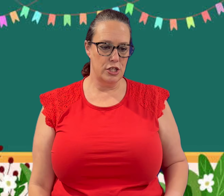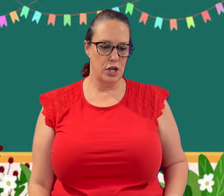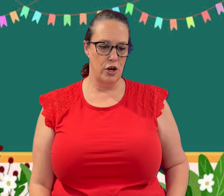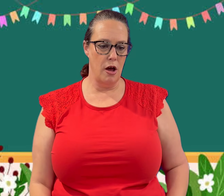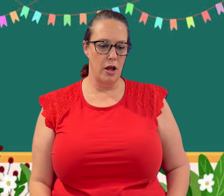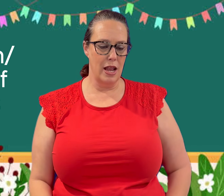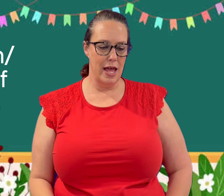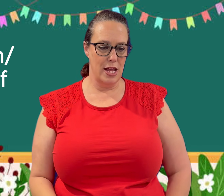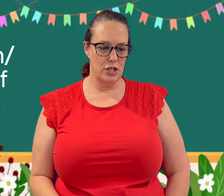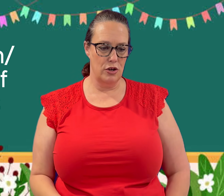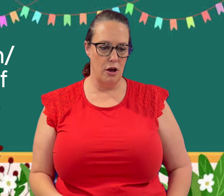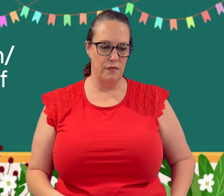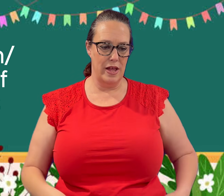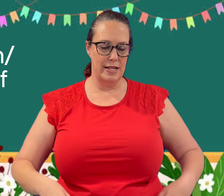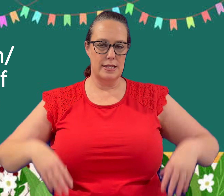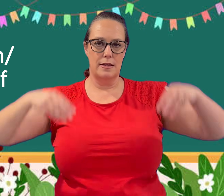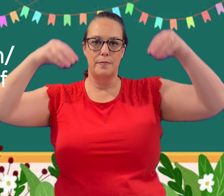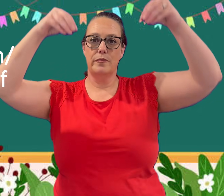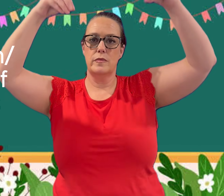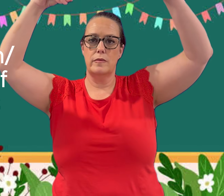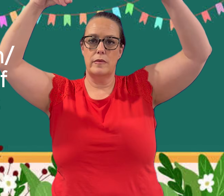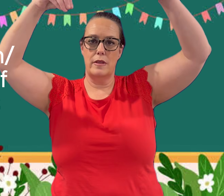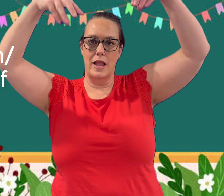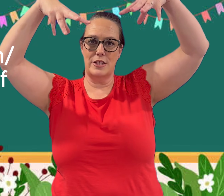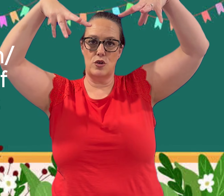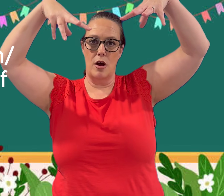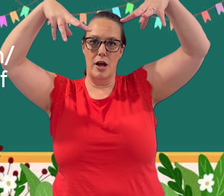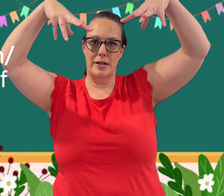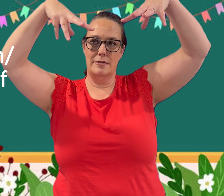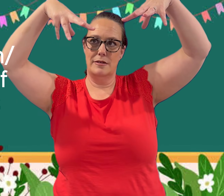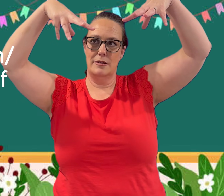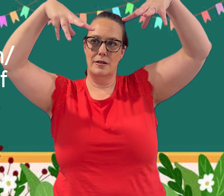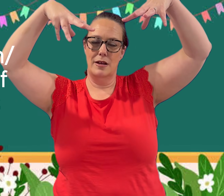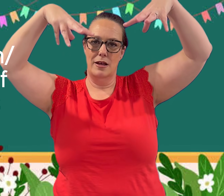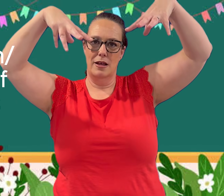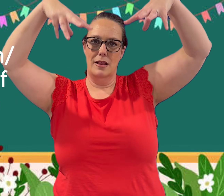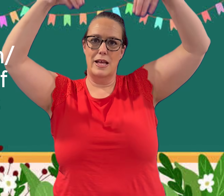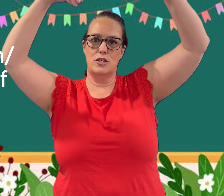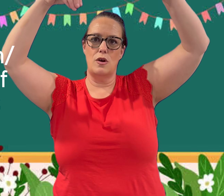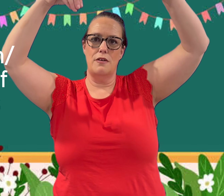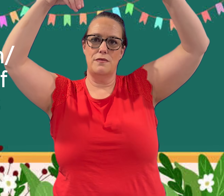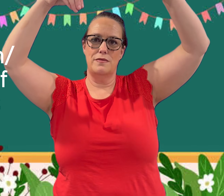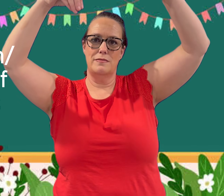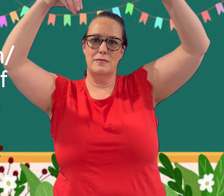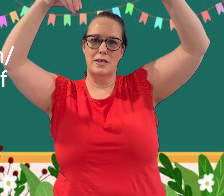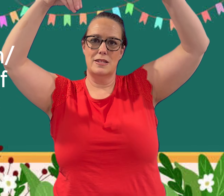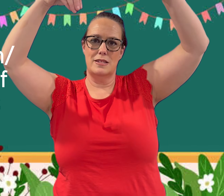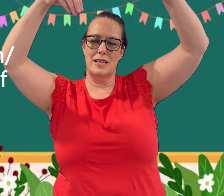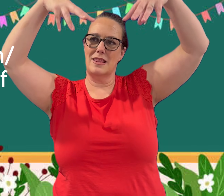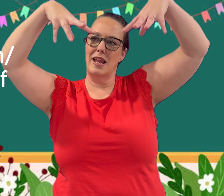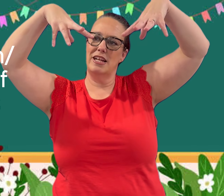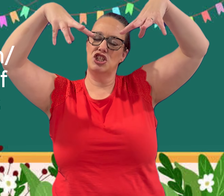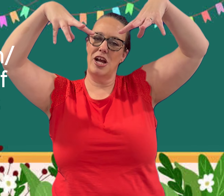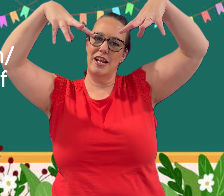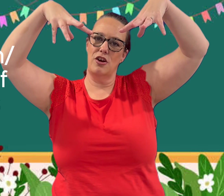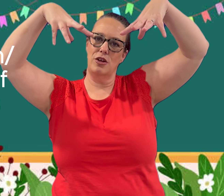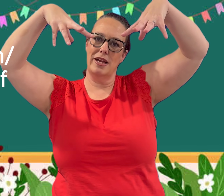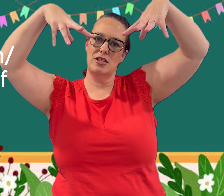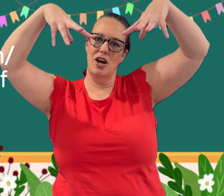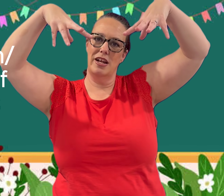Turn on light, turn off lights. Lights are on, lights are off. It's like the light is shining on you. Lights on,